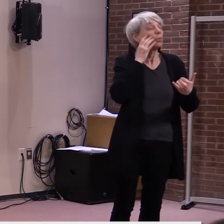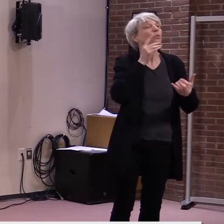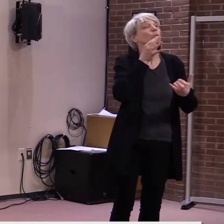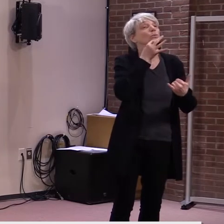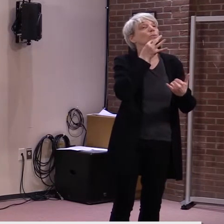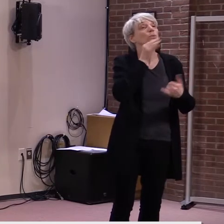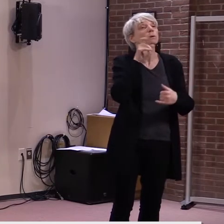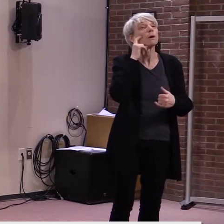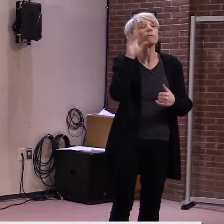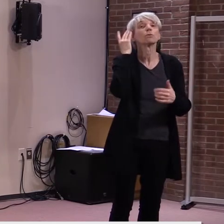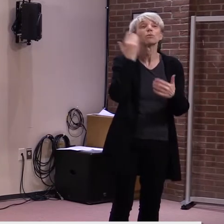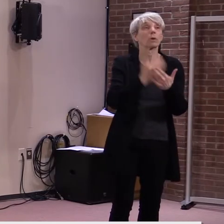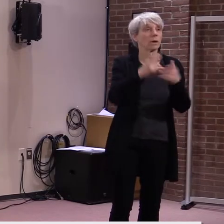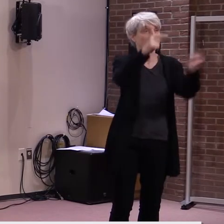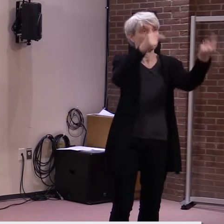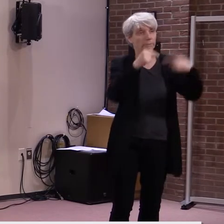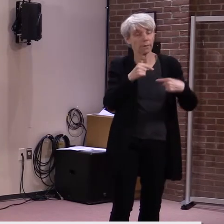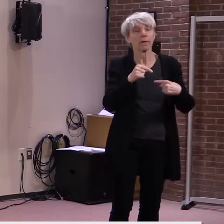comes on our